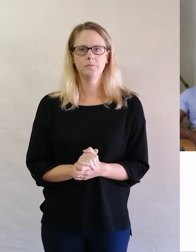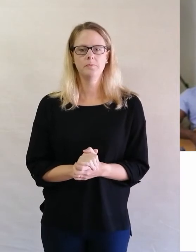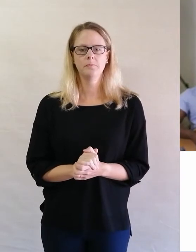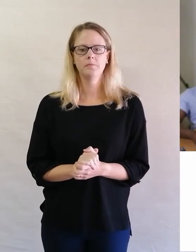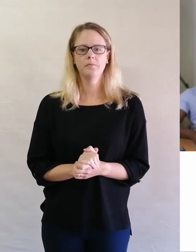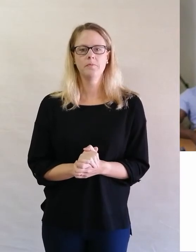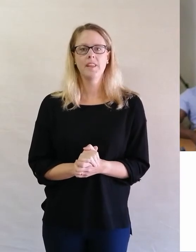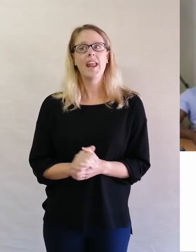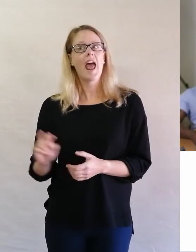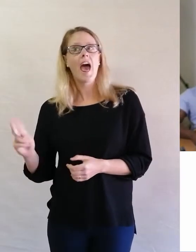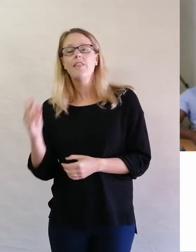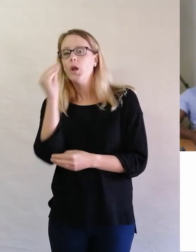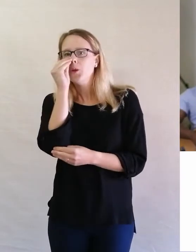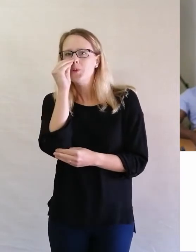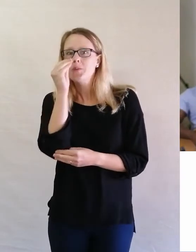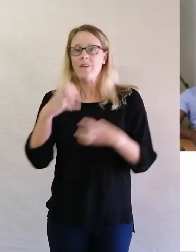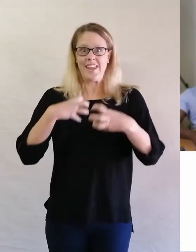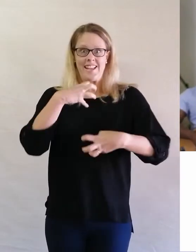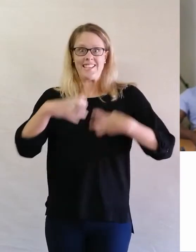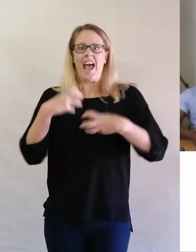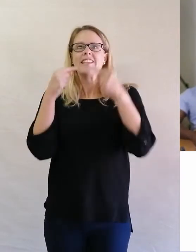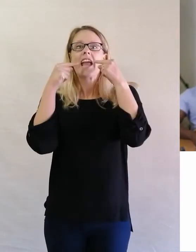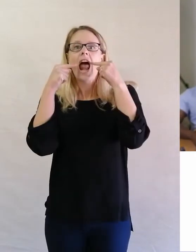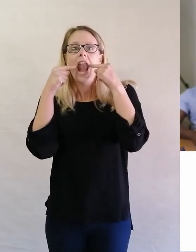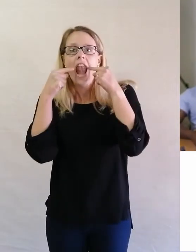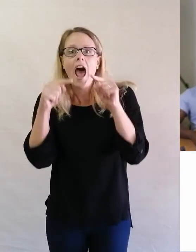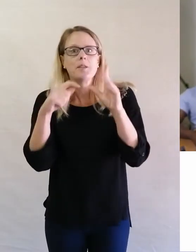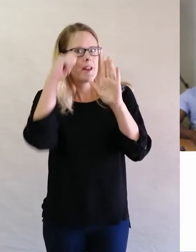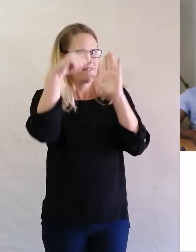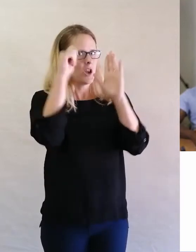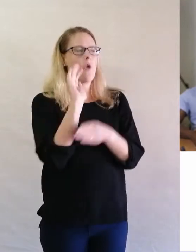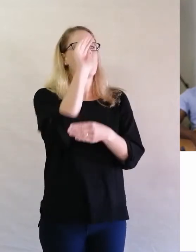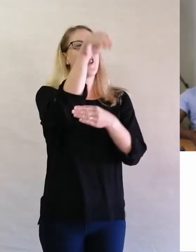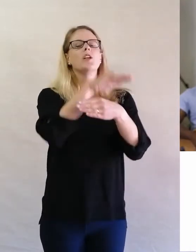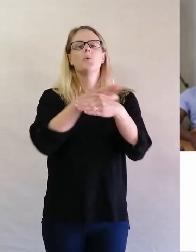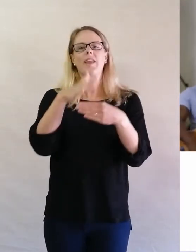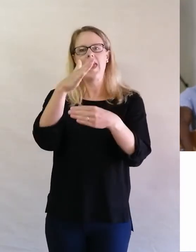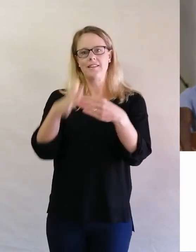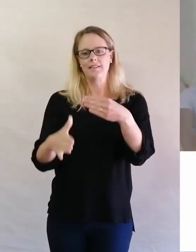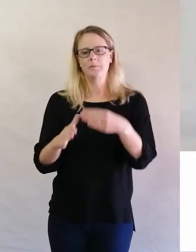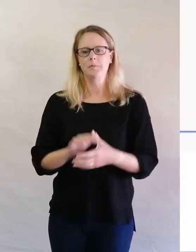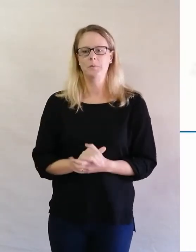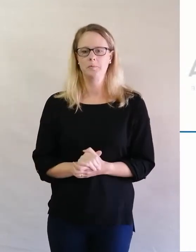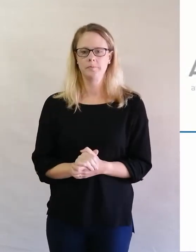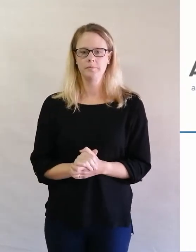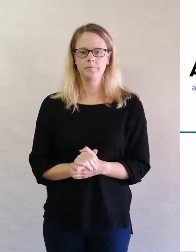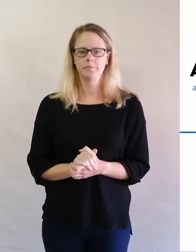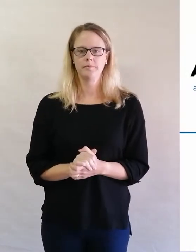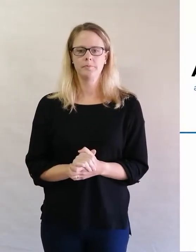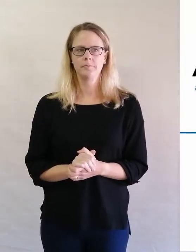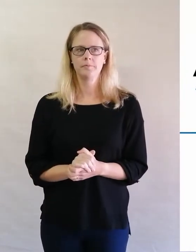In other news, we have an exciting announcement video regarding next weekend. Take a look.